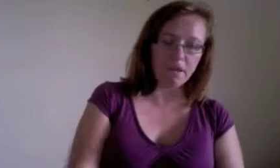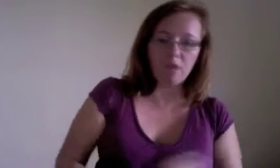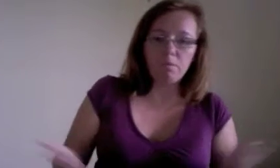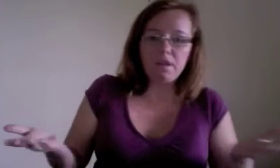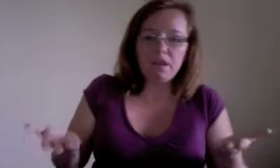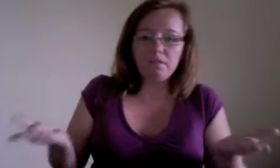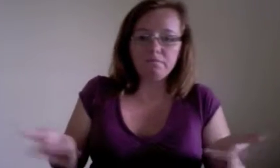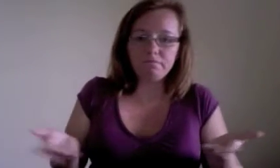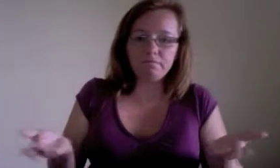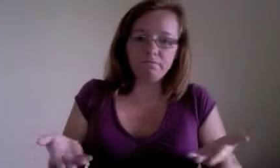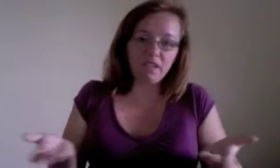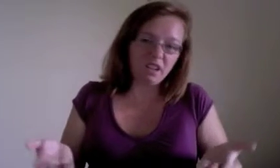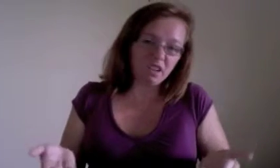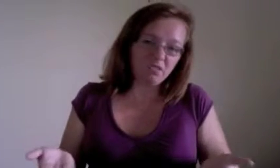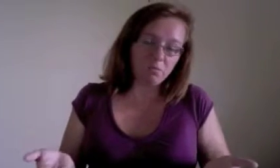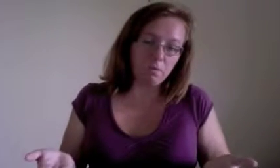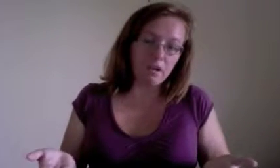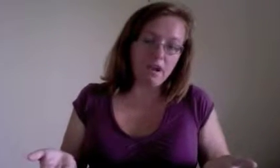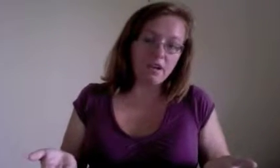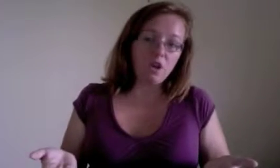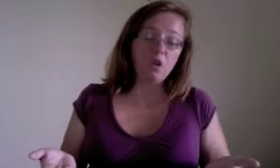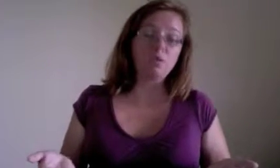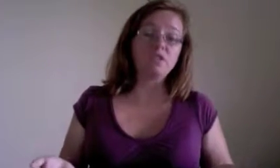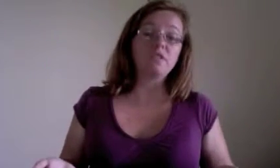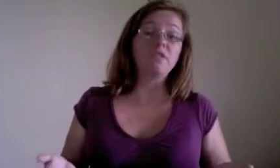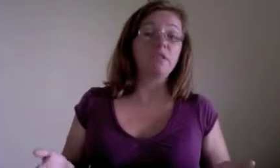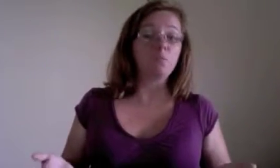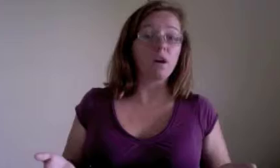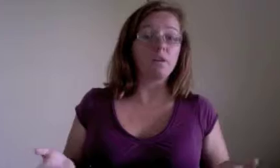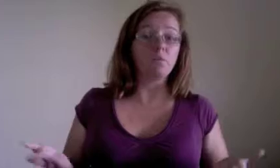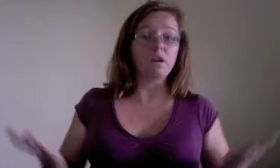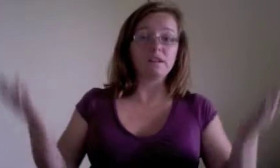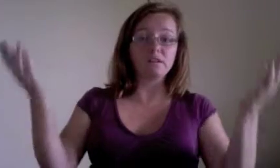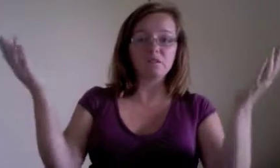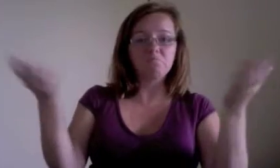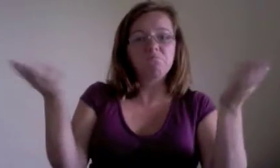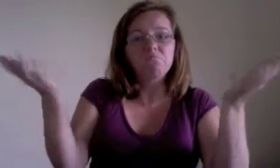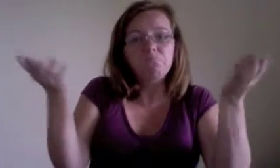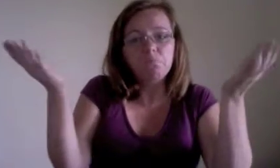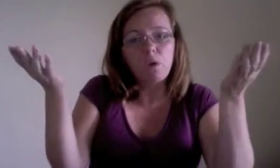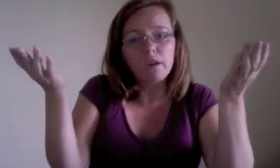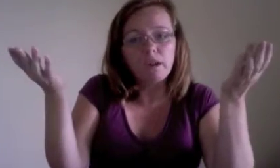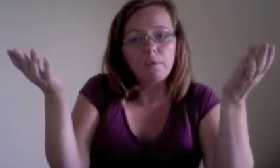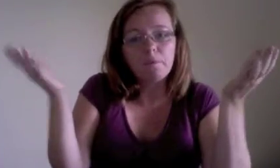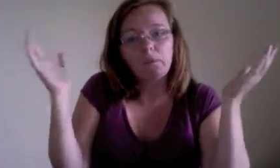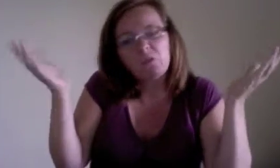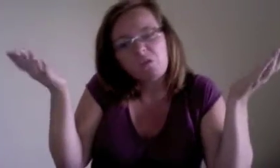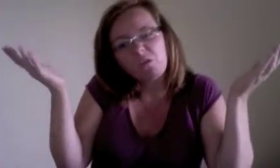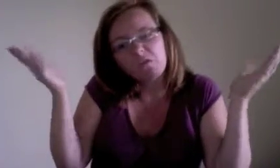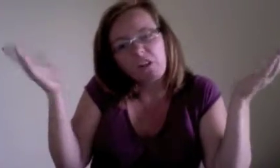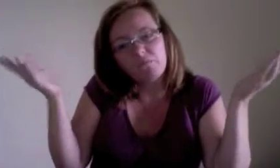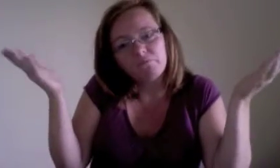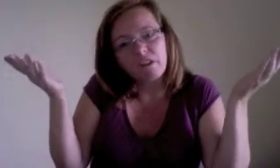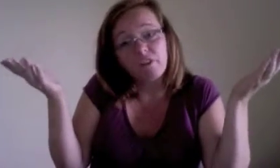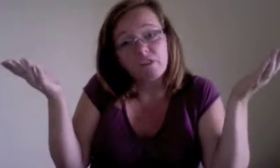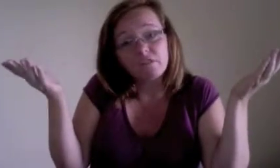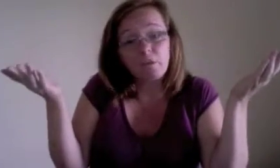would be here, where we're at, which is different than what. What is what? Up here by where your shoulders are, like if you're asking a